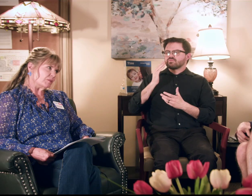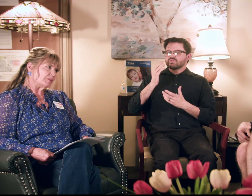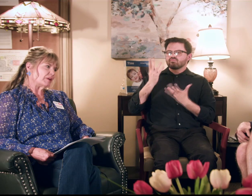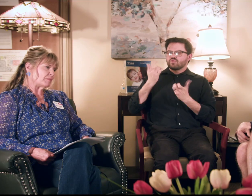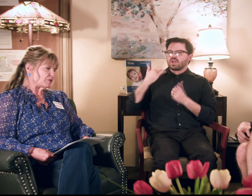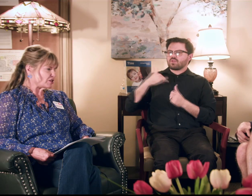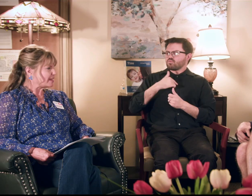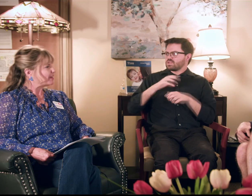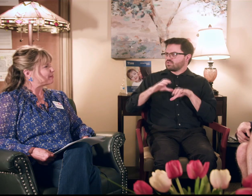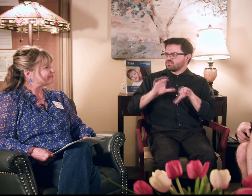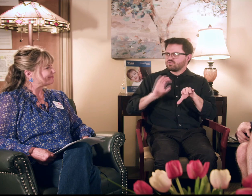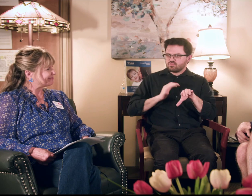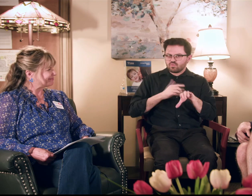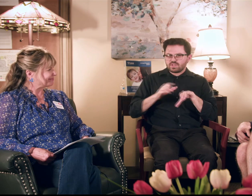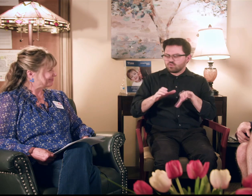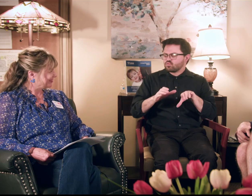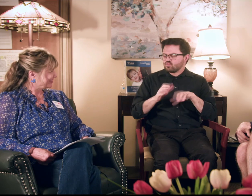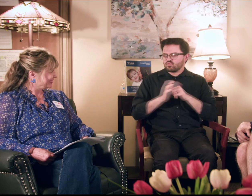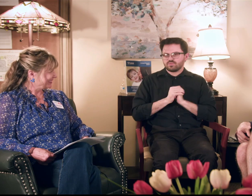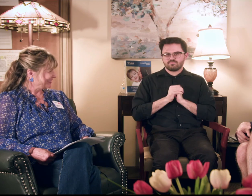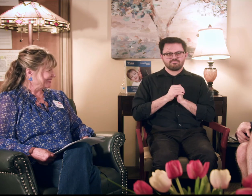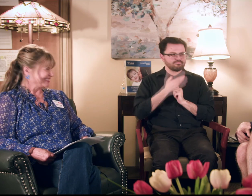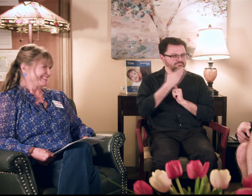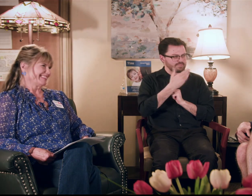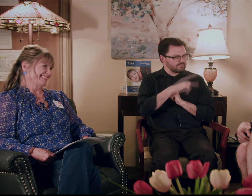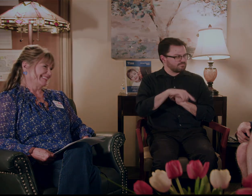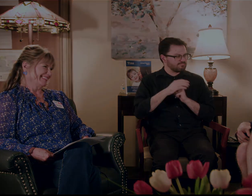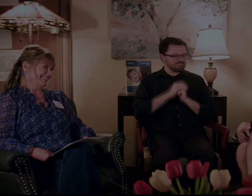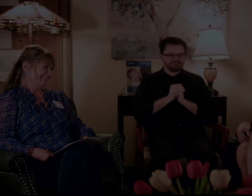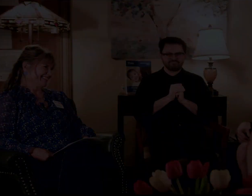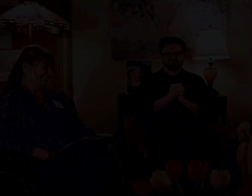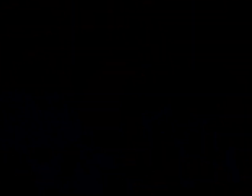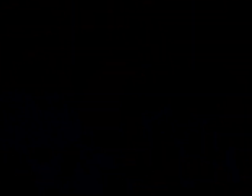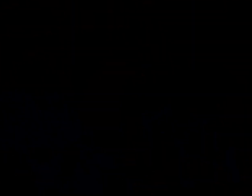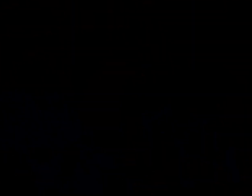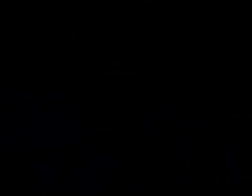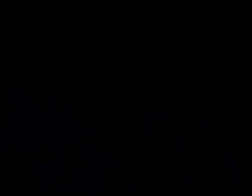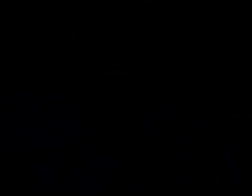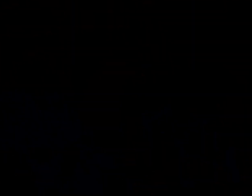what you do. Well, we appreciate you. Love it.